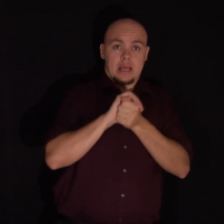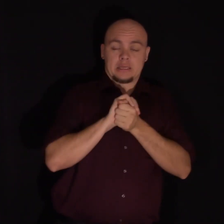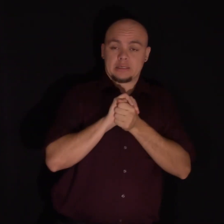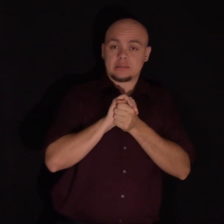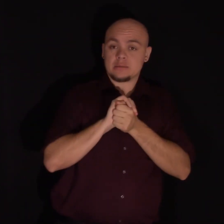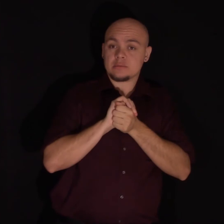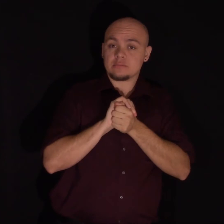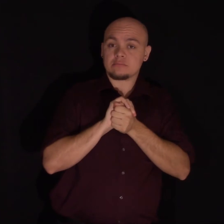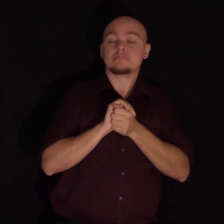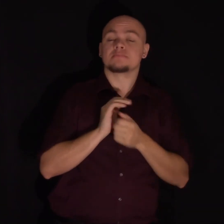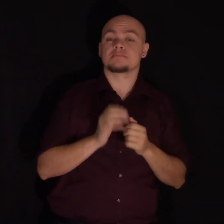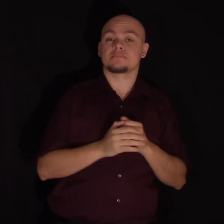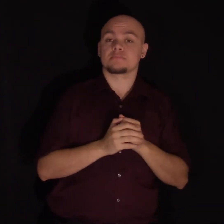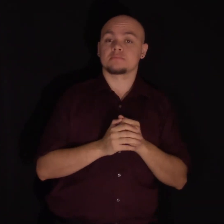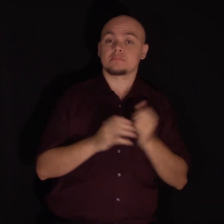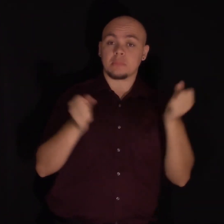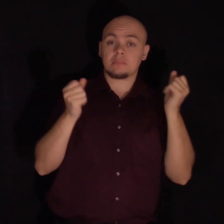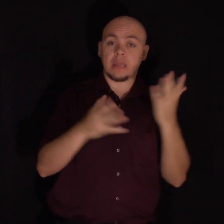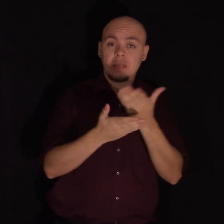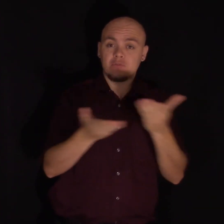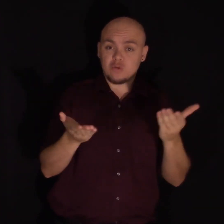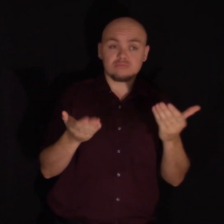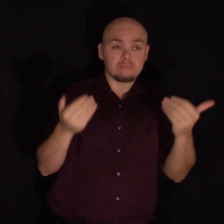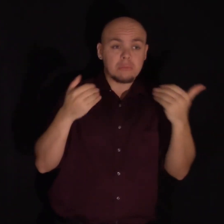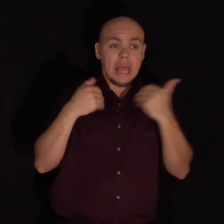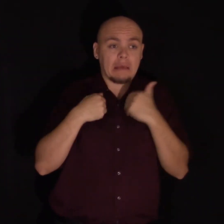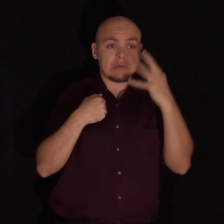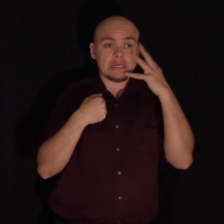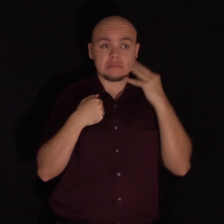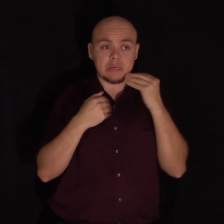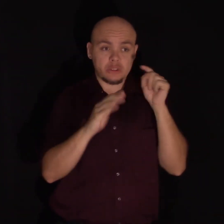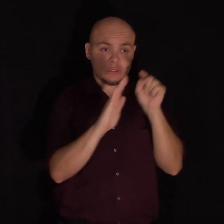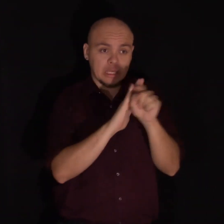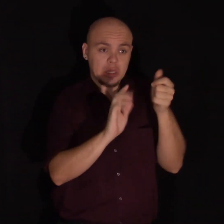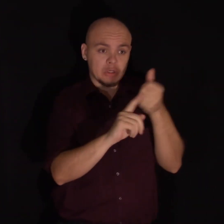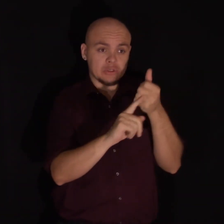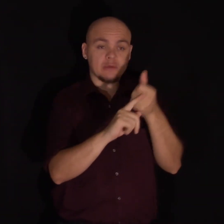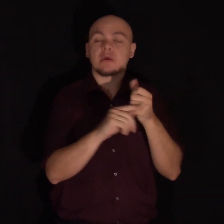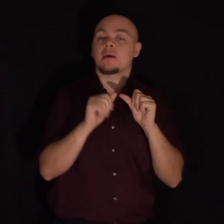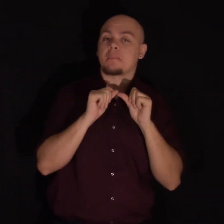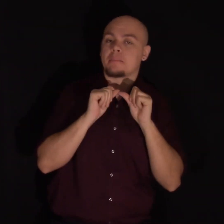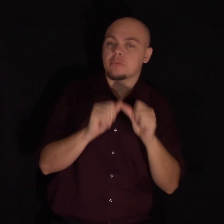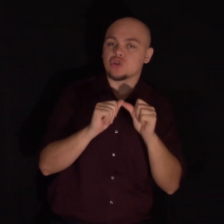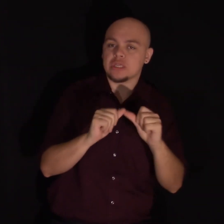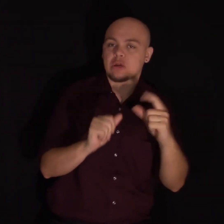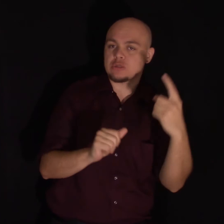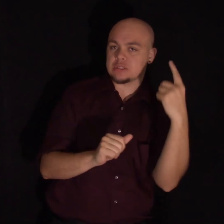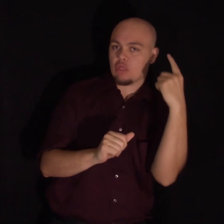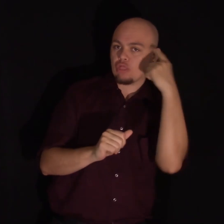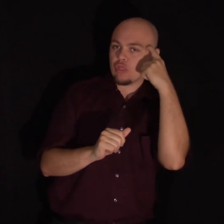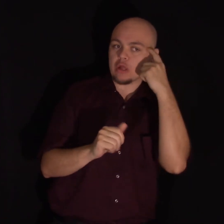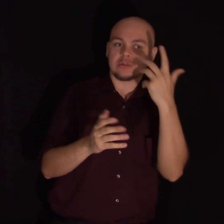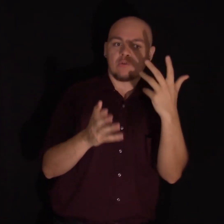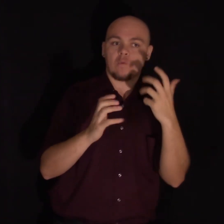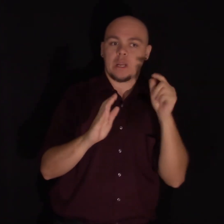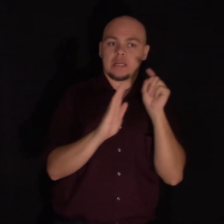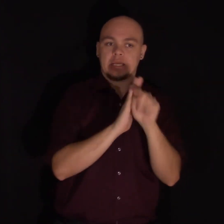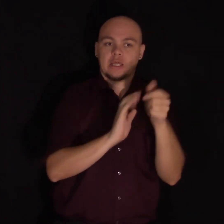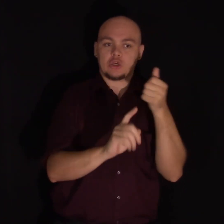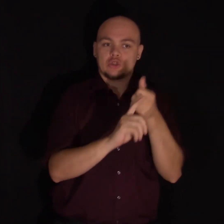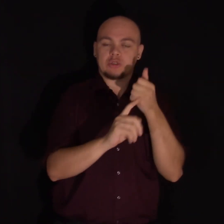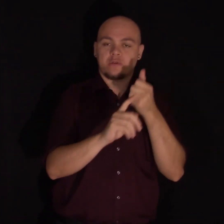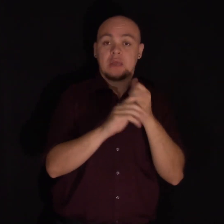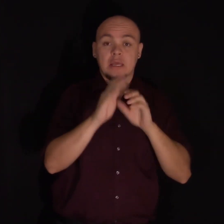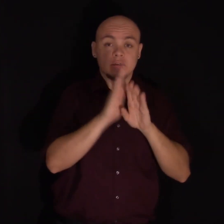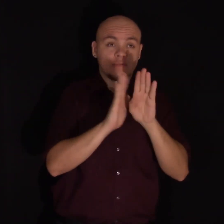Many of us have suicidal thoughts at some point, but persistent, ongoing thoughts of suicide and devising a means